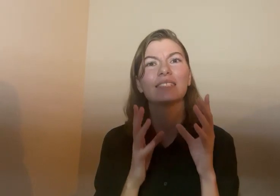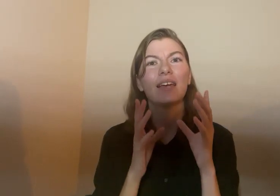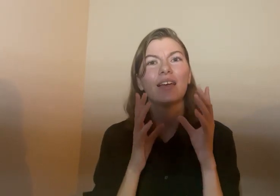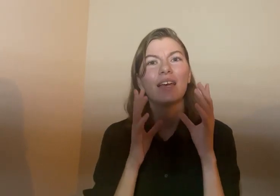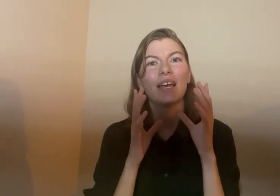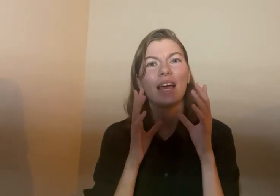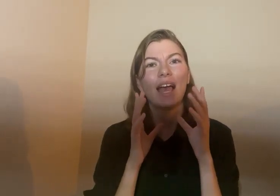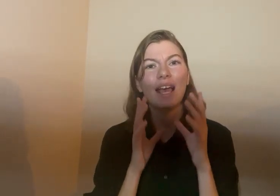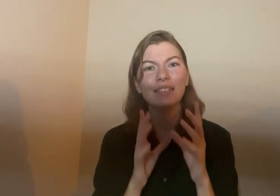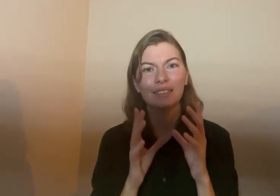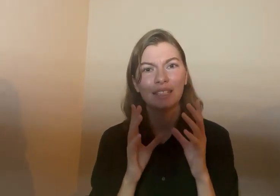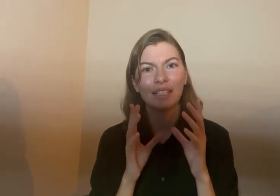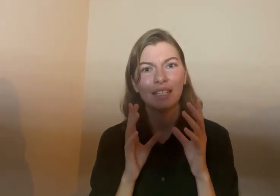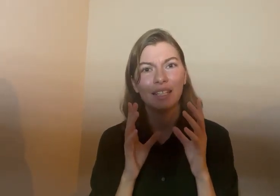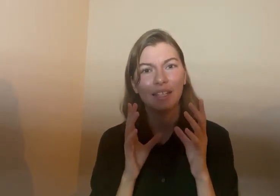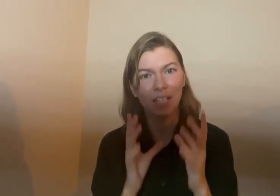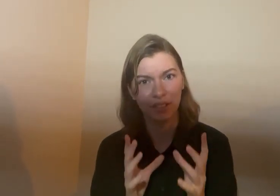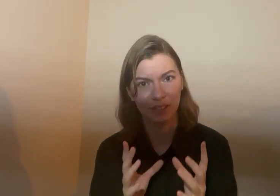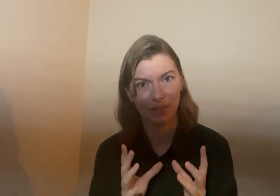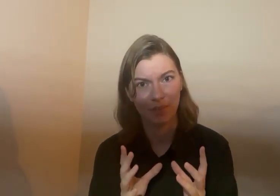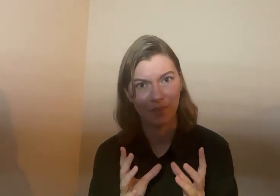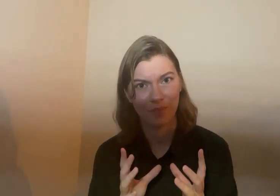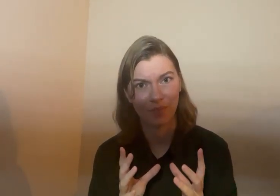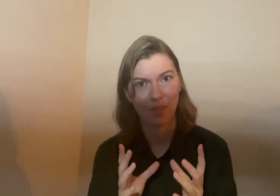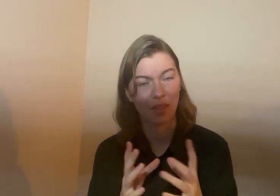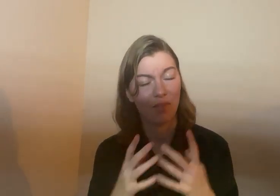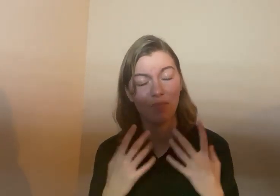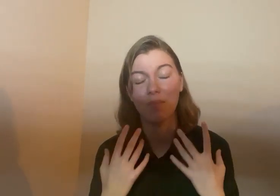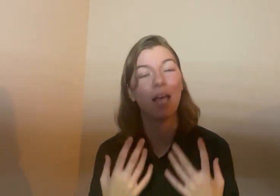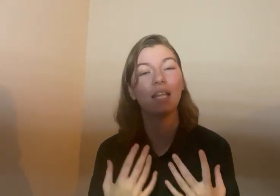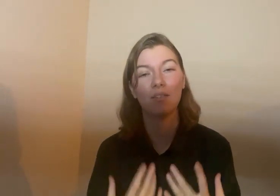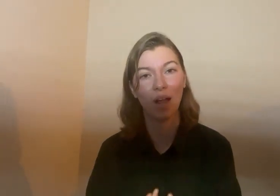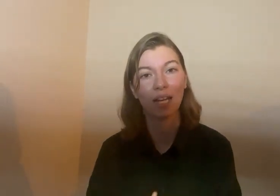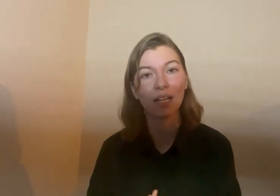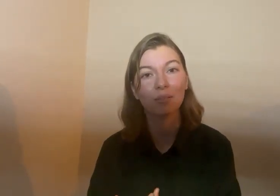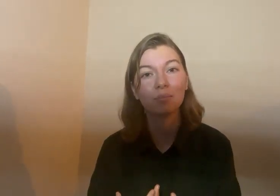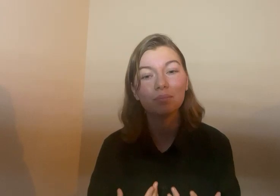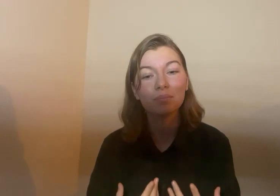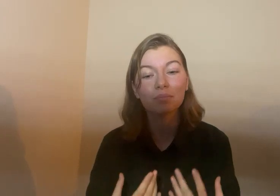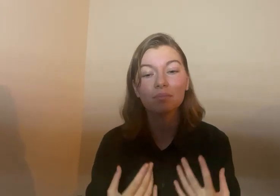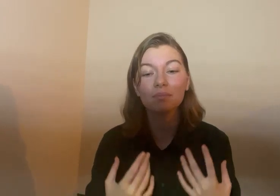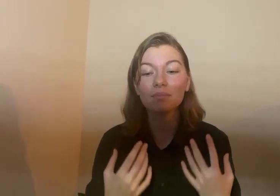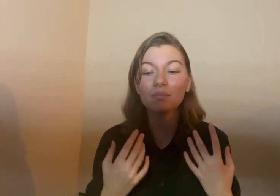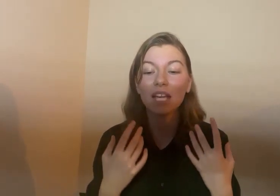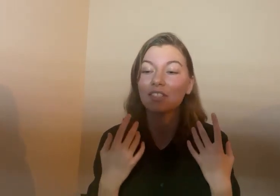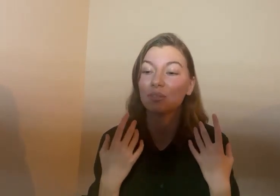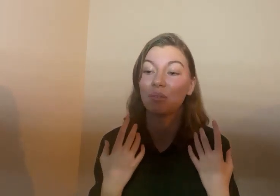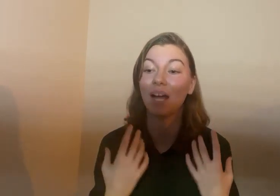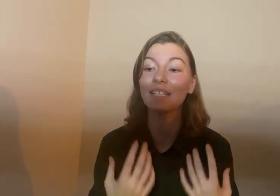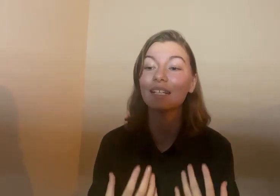eight years my life writing and rewriting